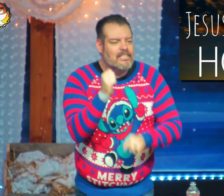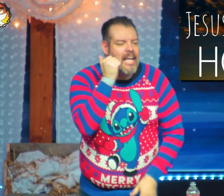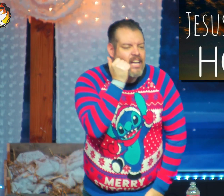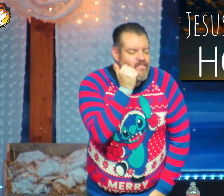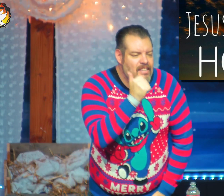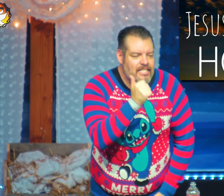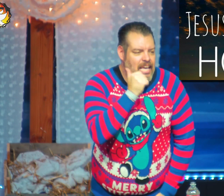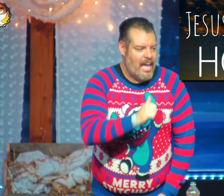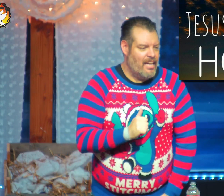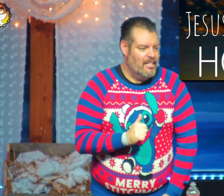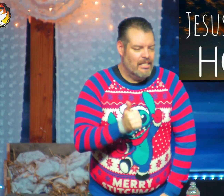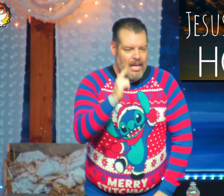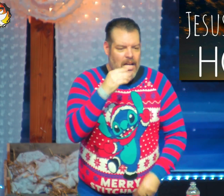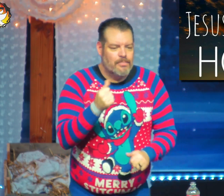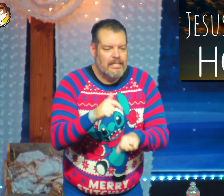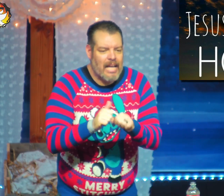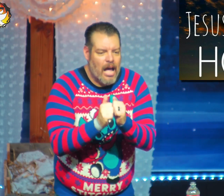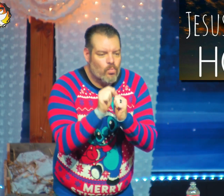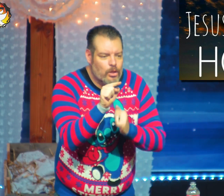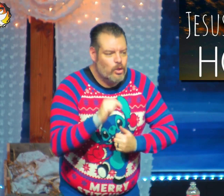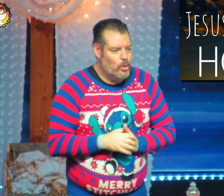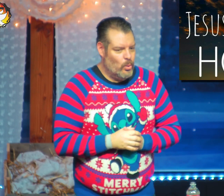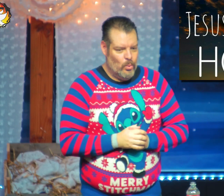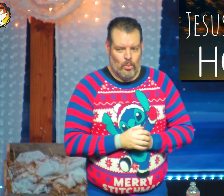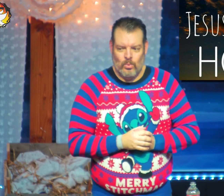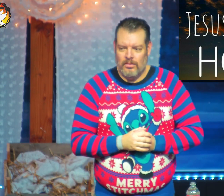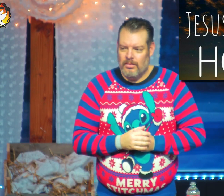Eternal life. We talked about that last week, right?